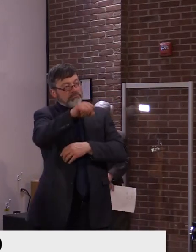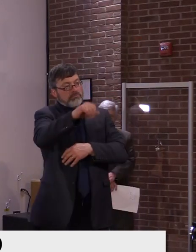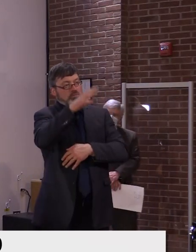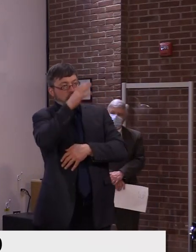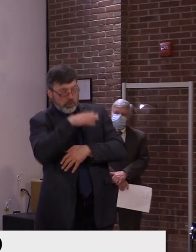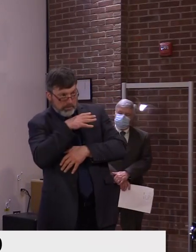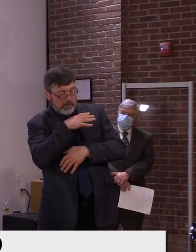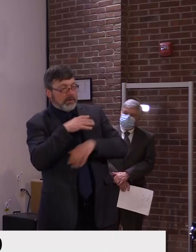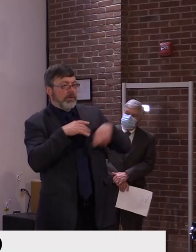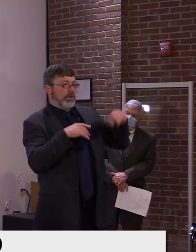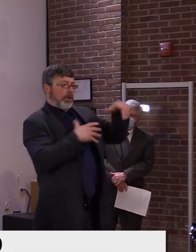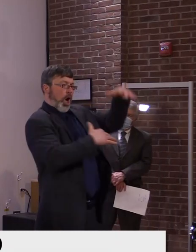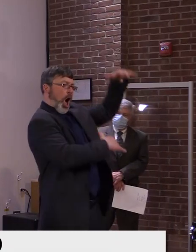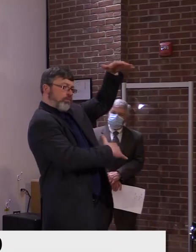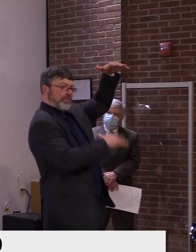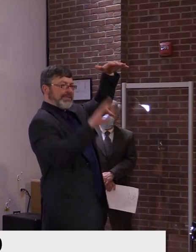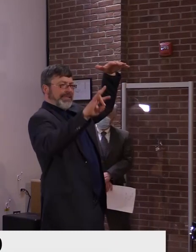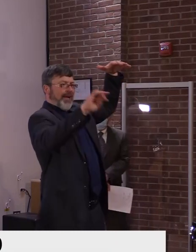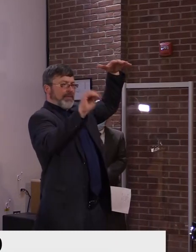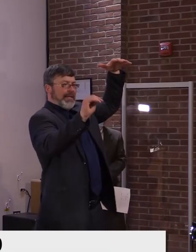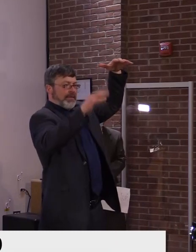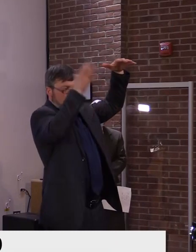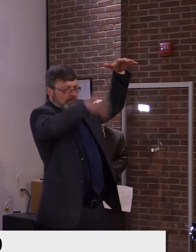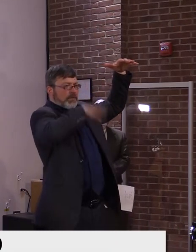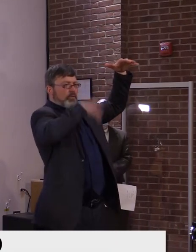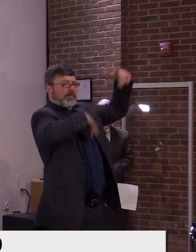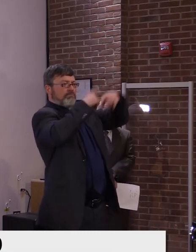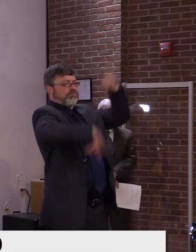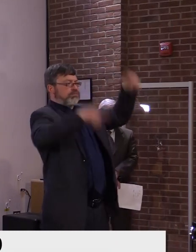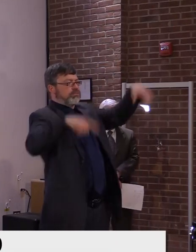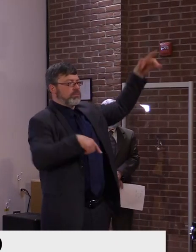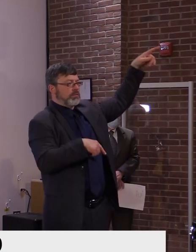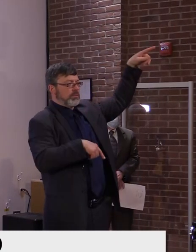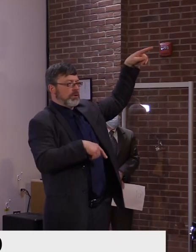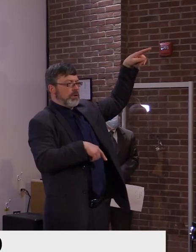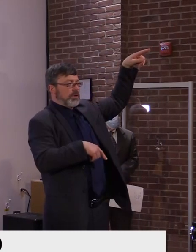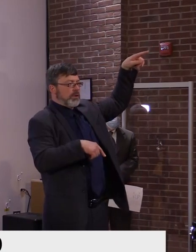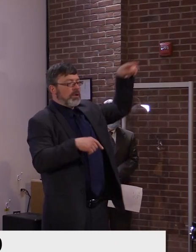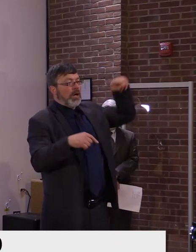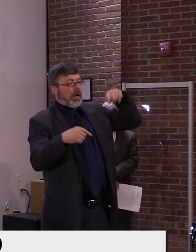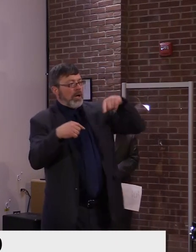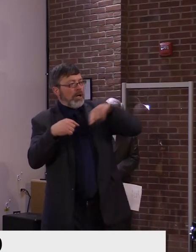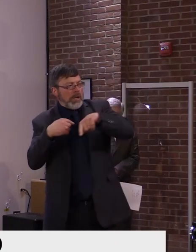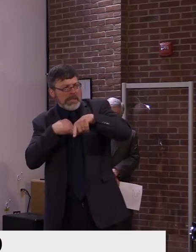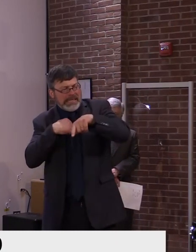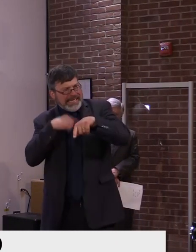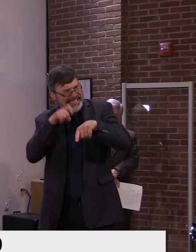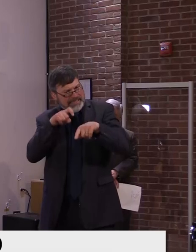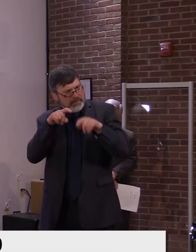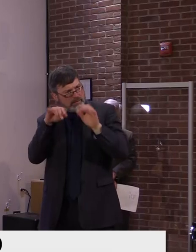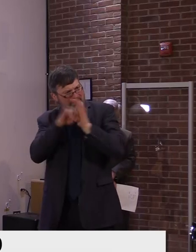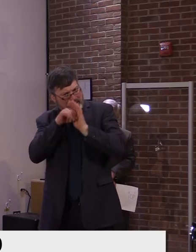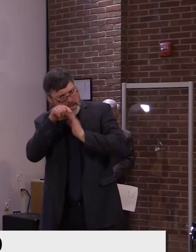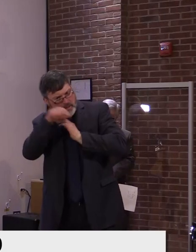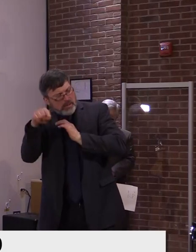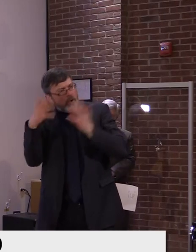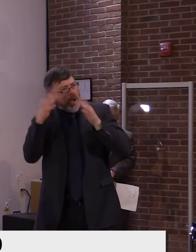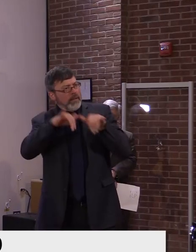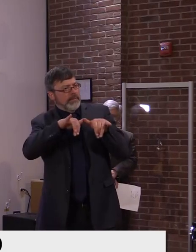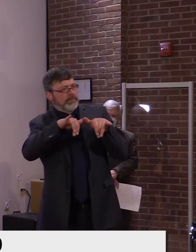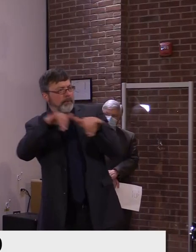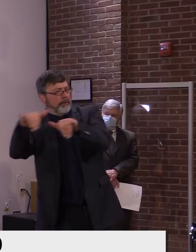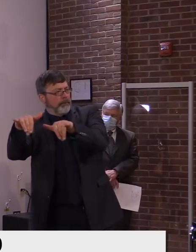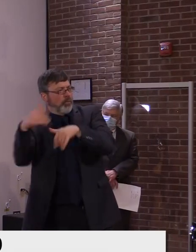we need to learn if there's something unique about these women, something that they may have in common, something we can all learn from in terms